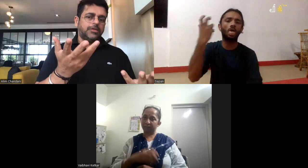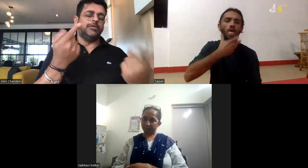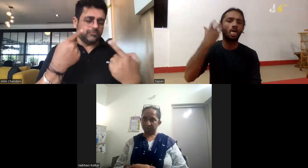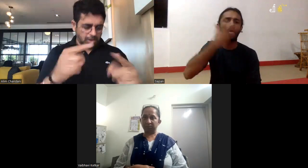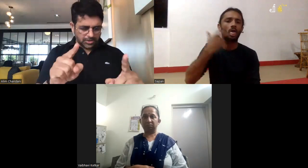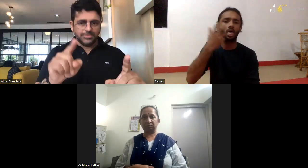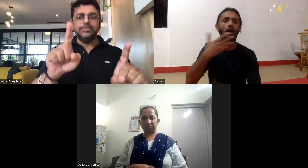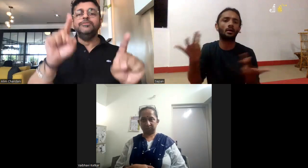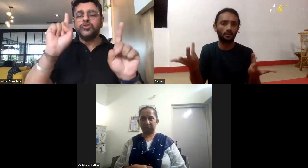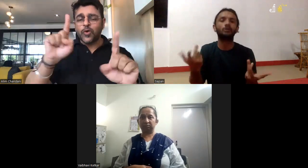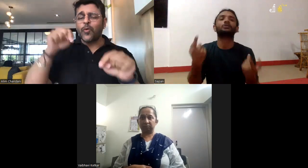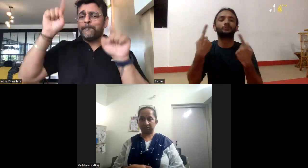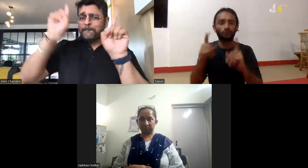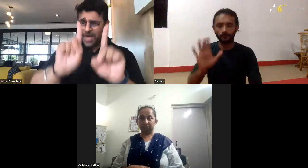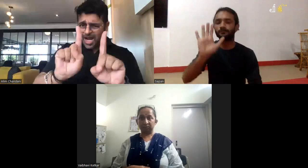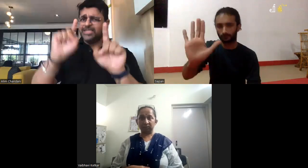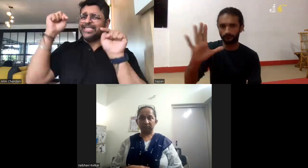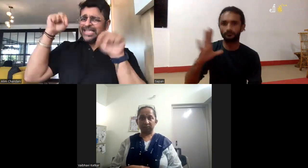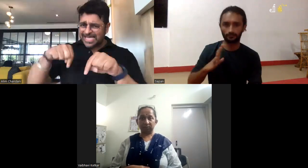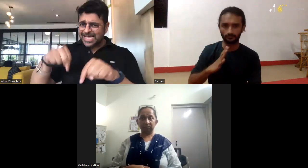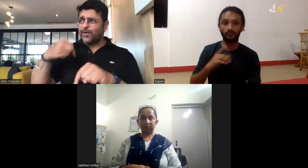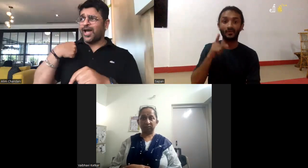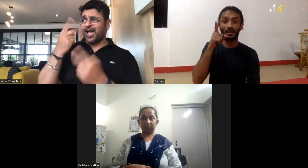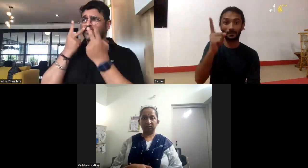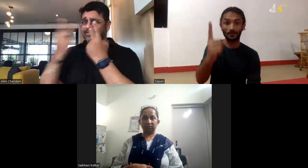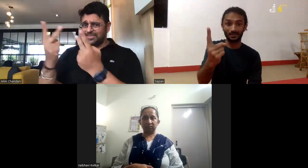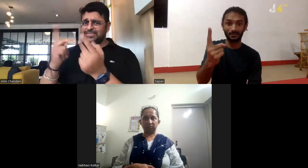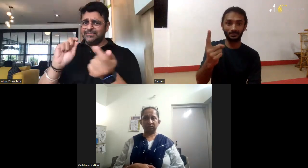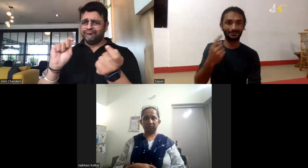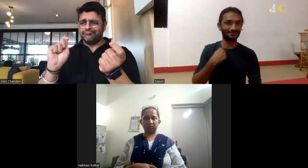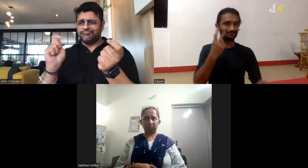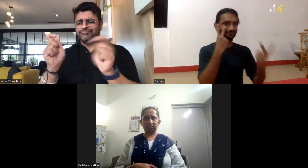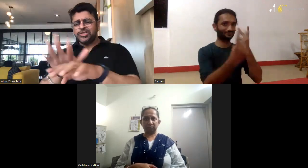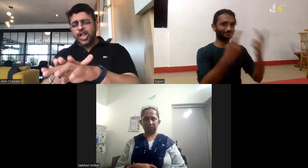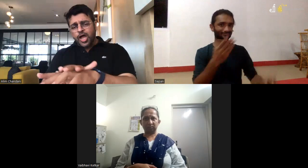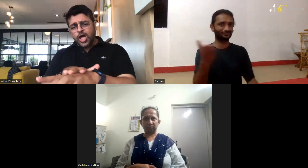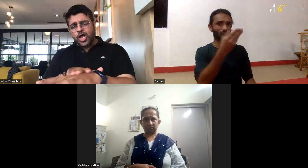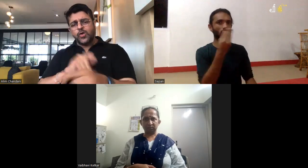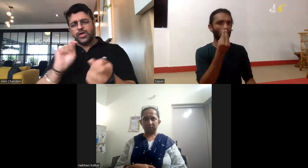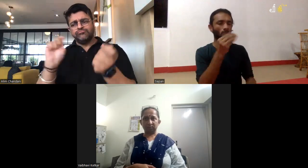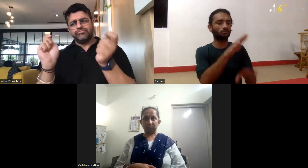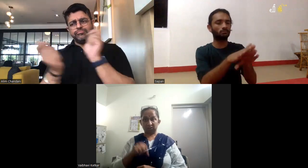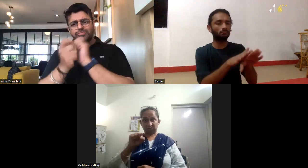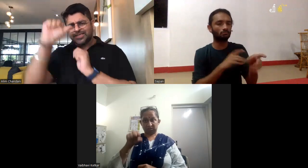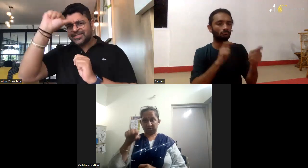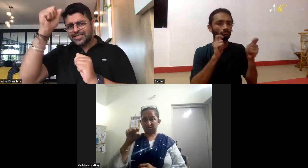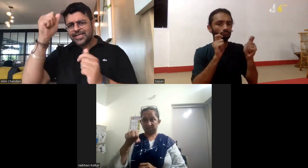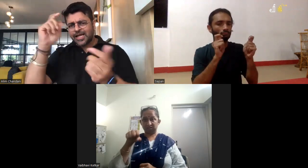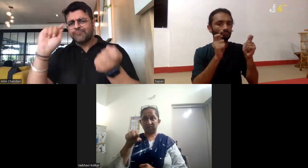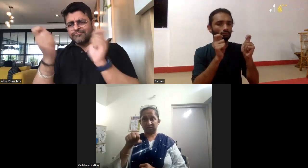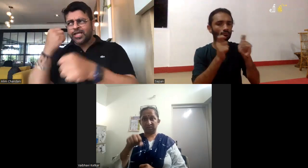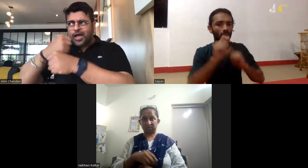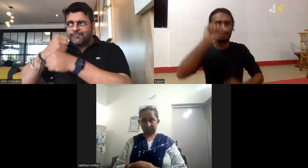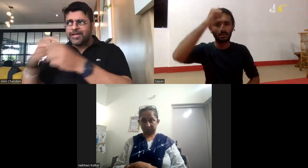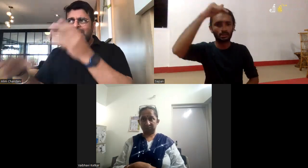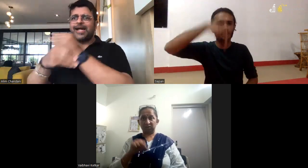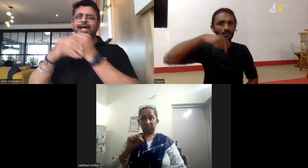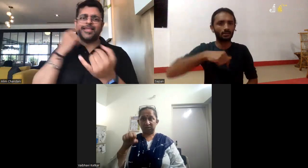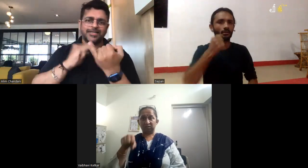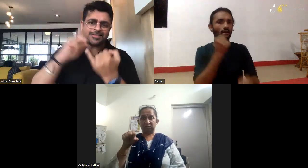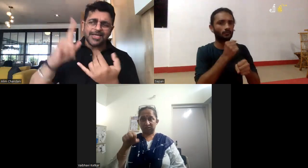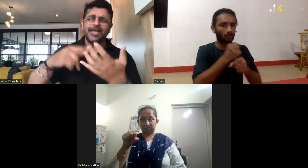people who think that, yeah, we can easily understand through reading lips and all the things, that they can easily make us